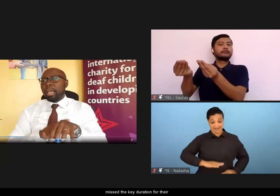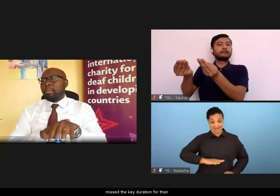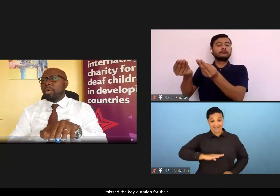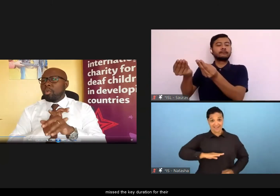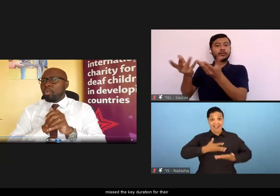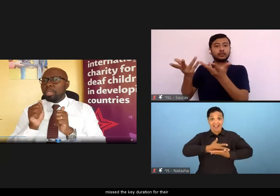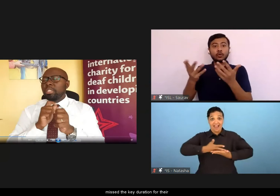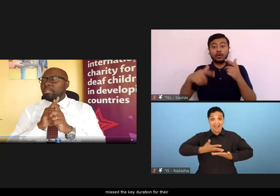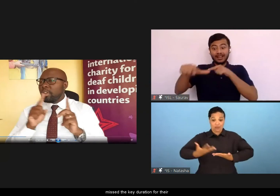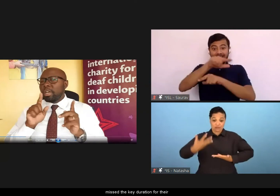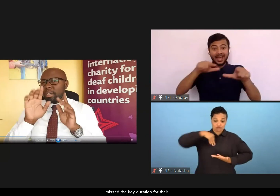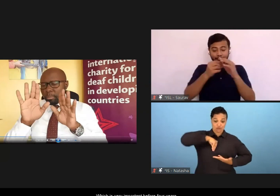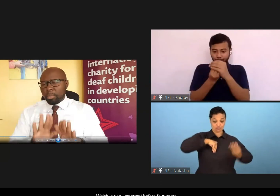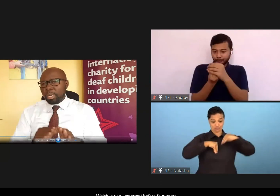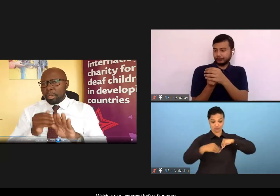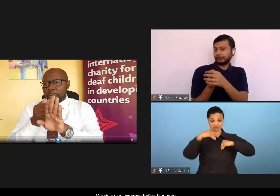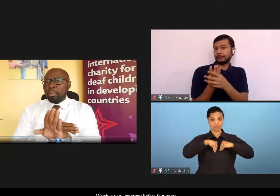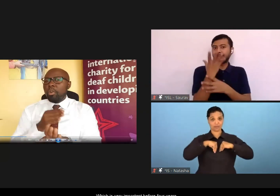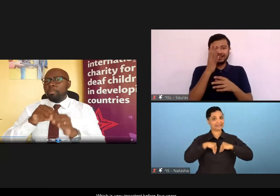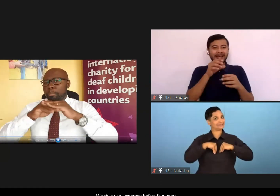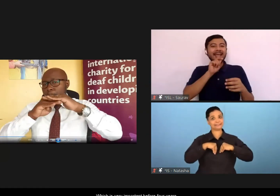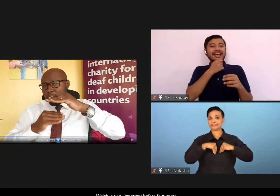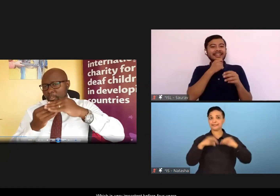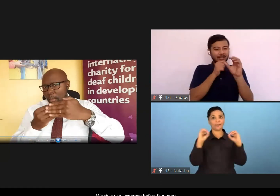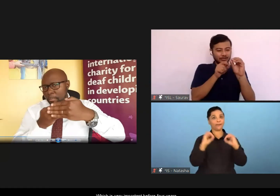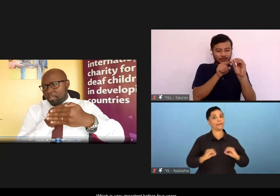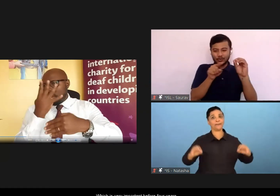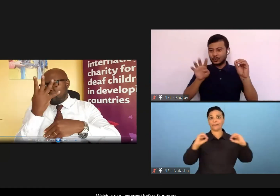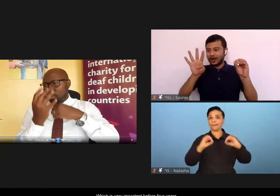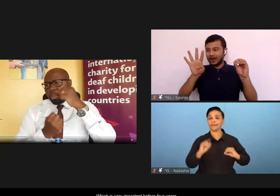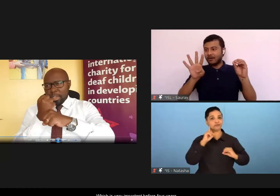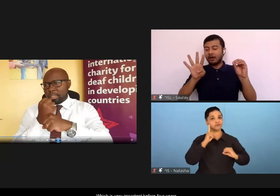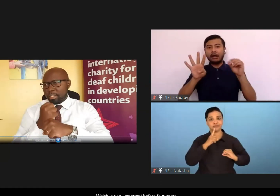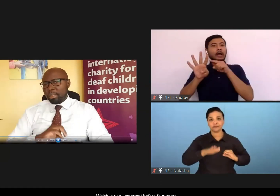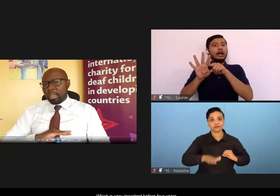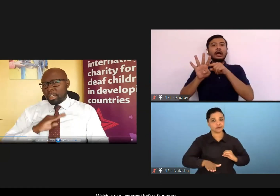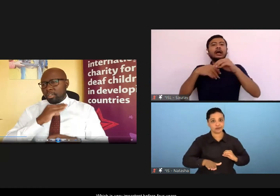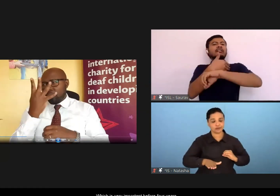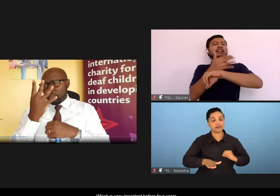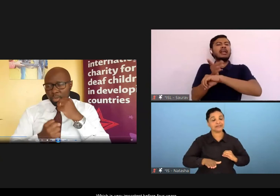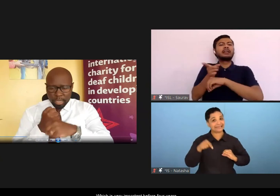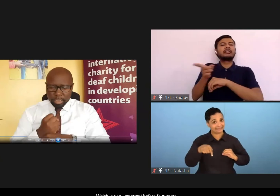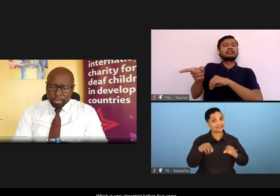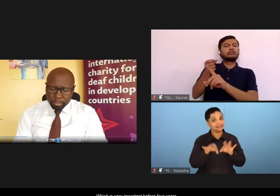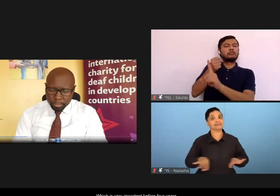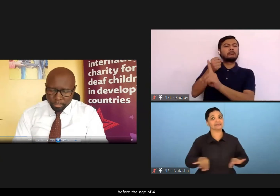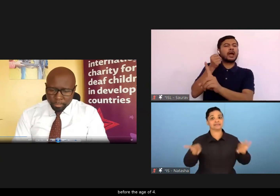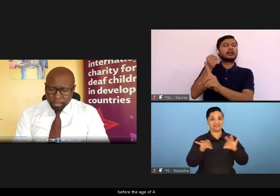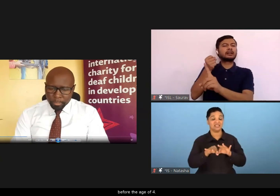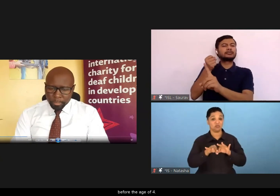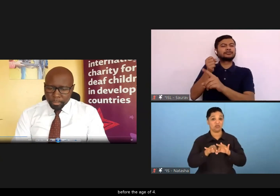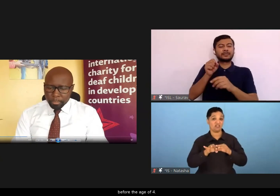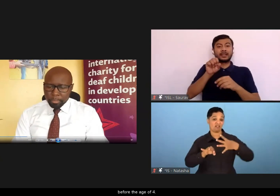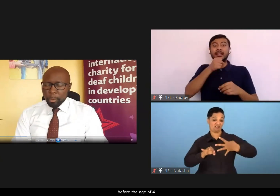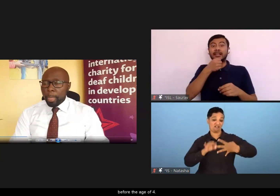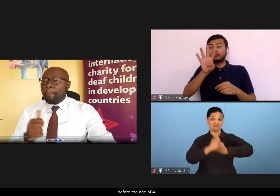language development, and they will miss that time, which is very important before 4 years, before the age